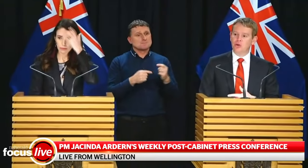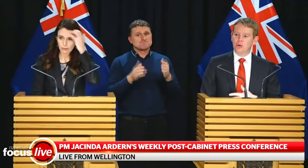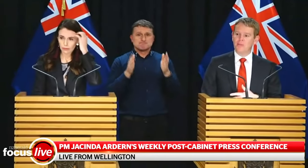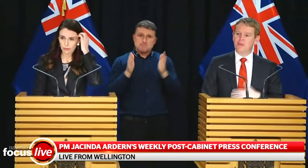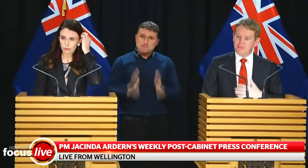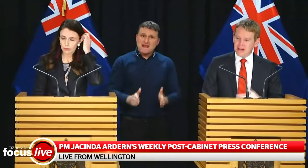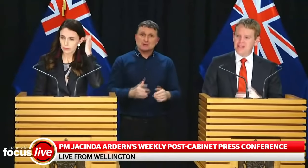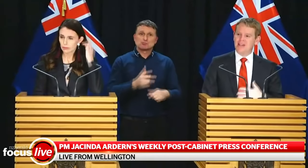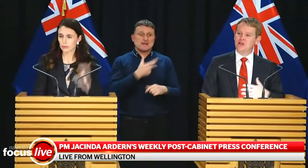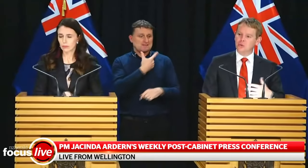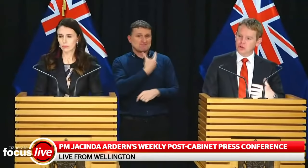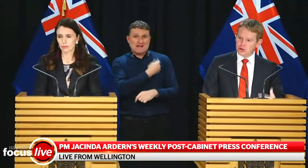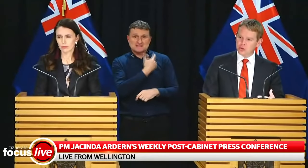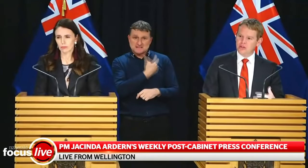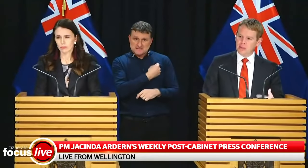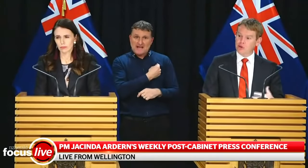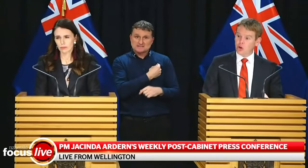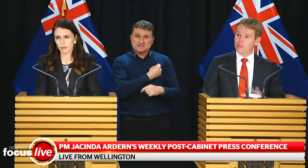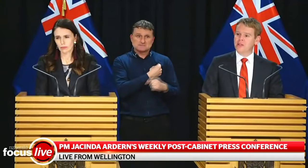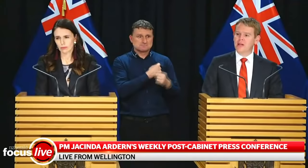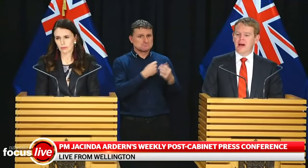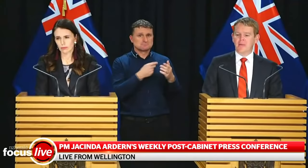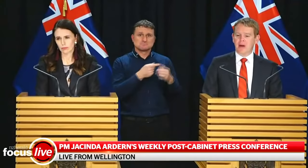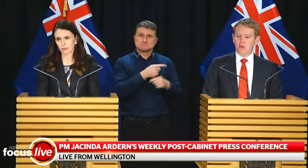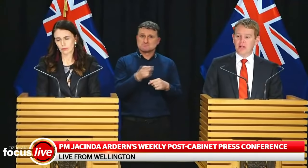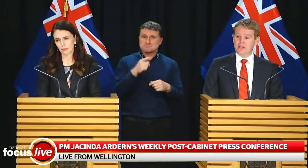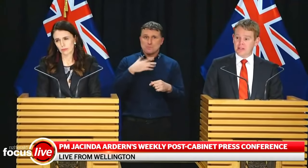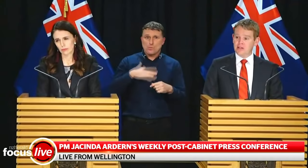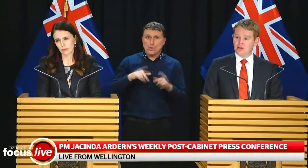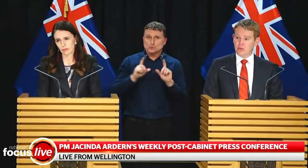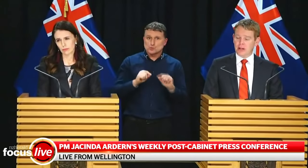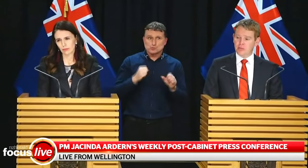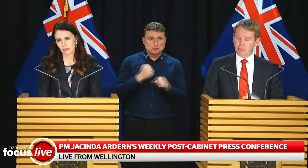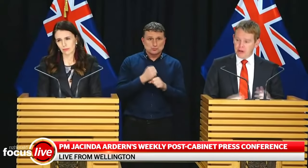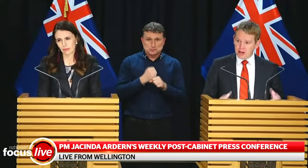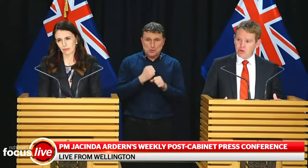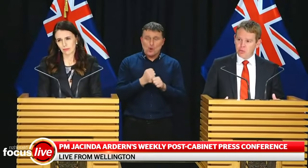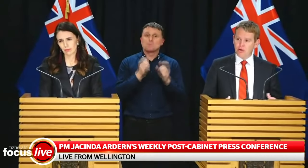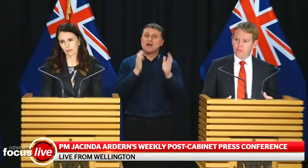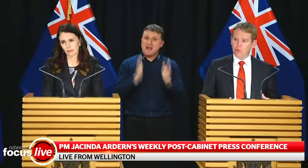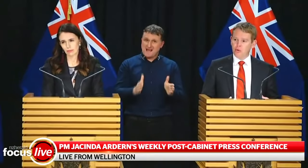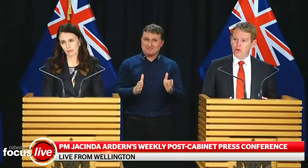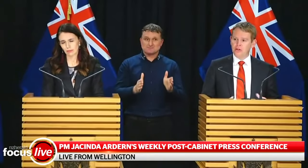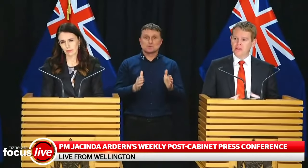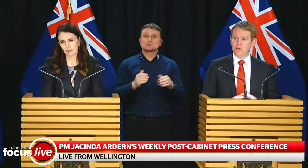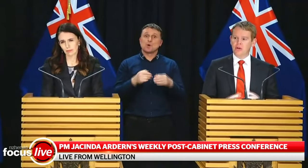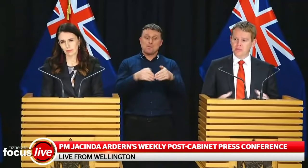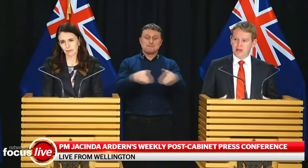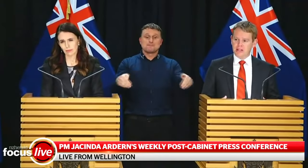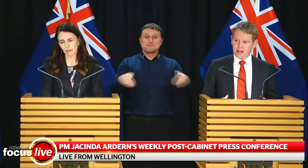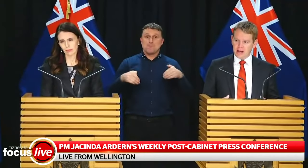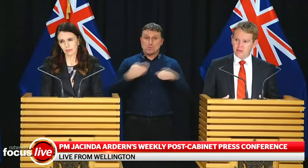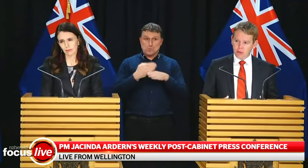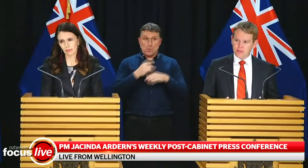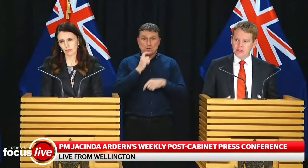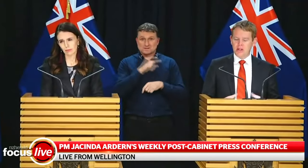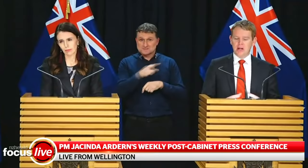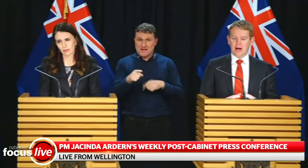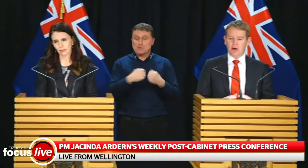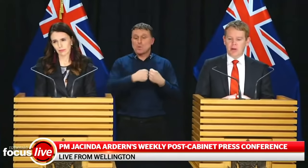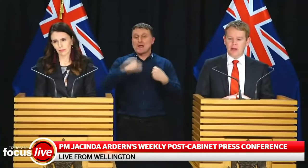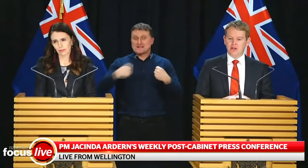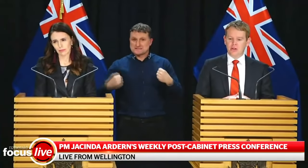people to be vaccinated in order to do some jobs, that will extend to a much bigger group of border workers. That work is being done at the